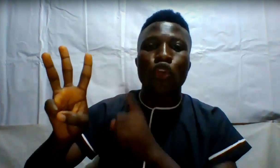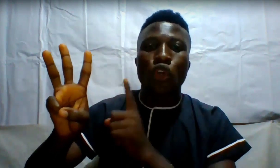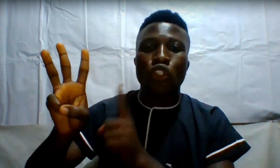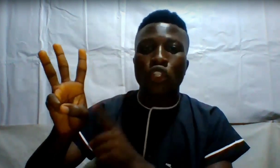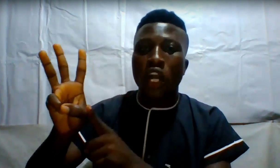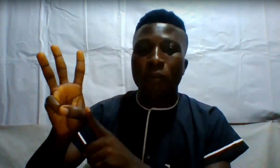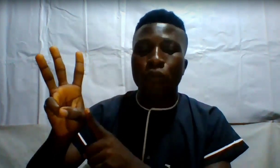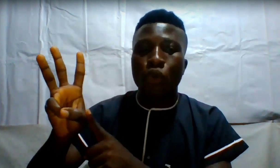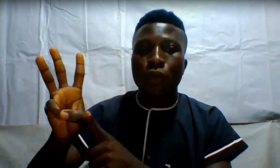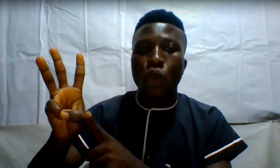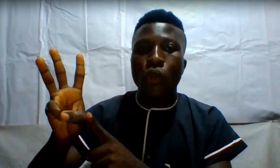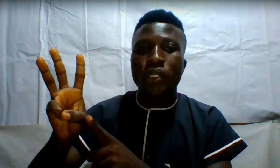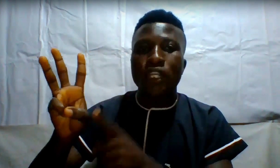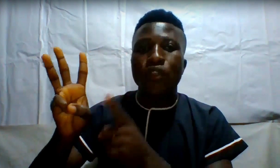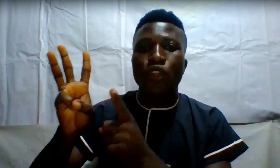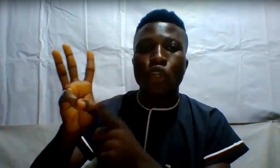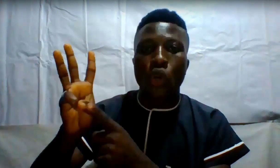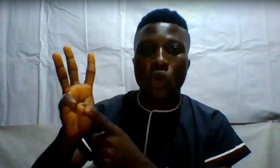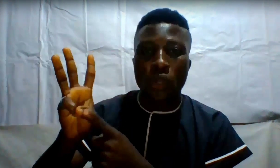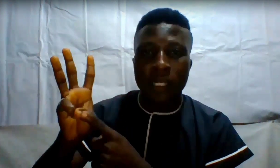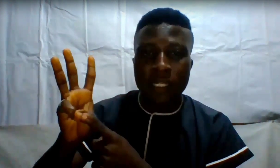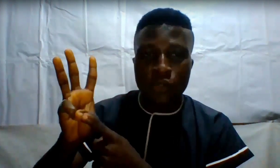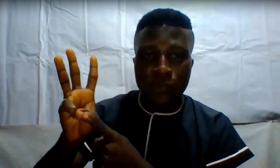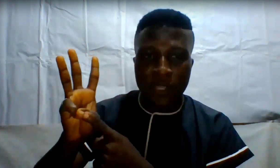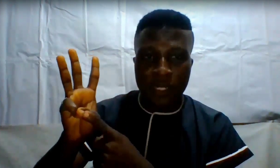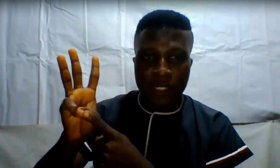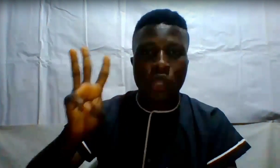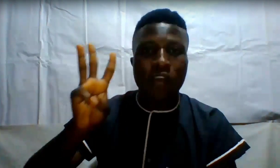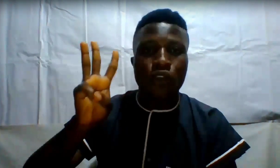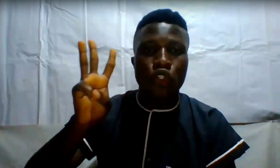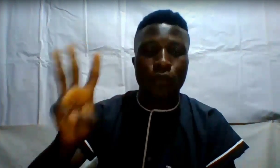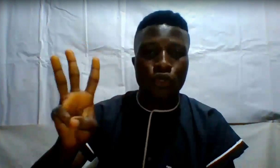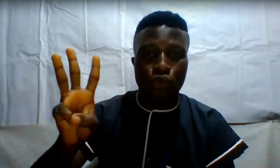finger. So you have your W, right? So I'll do that again.